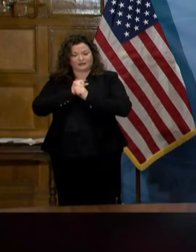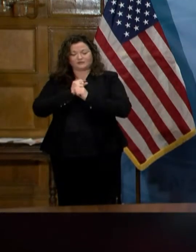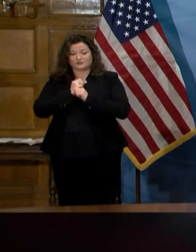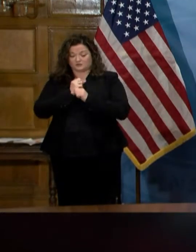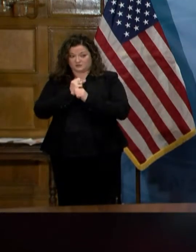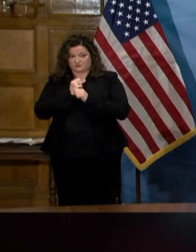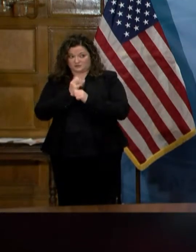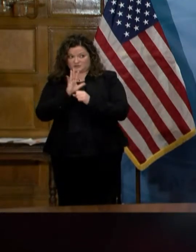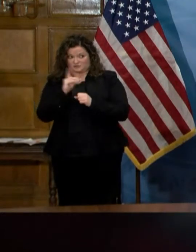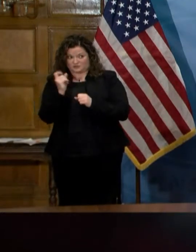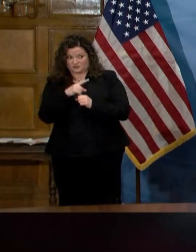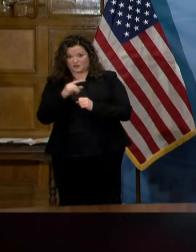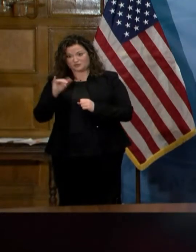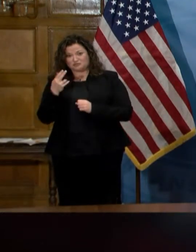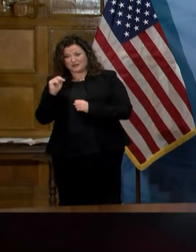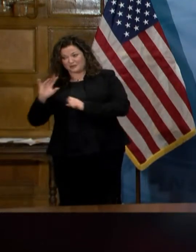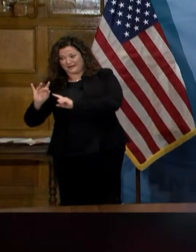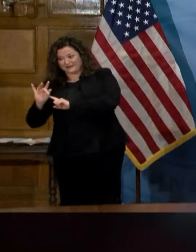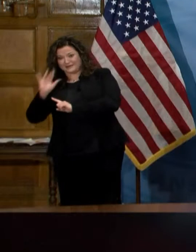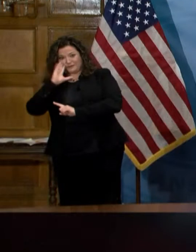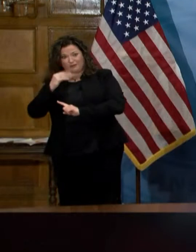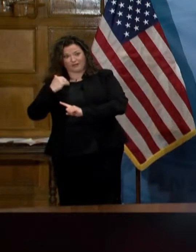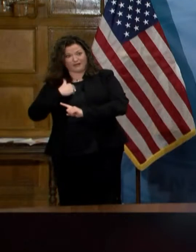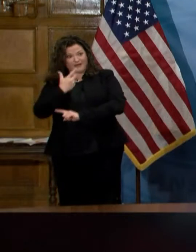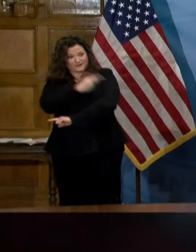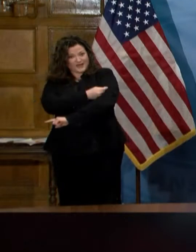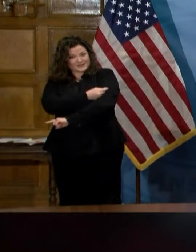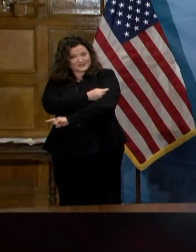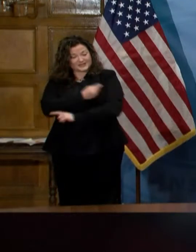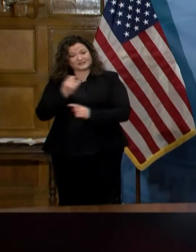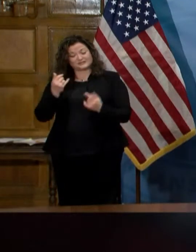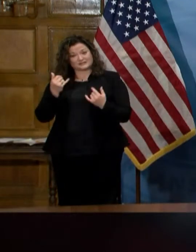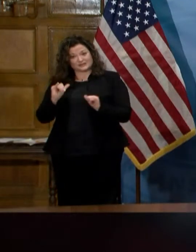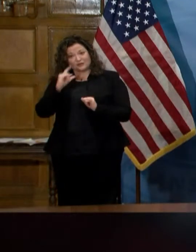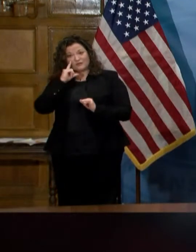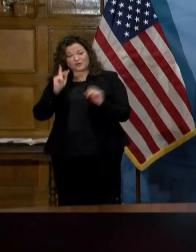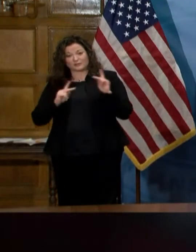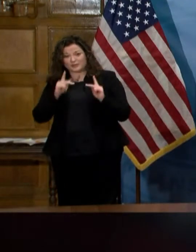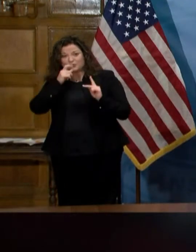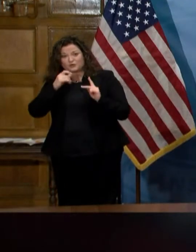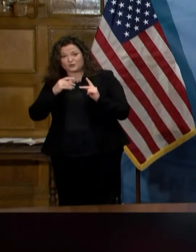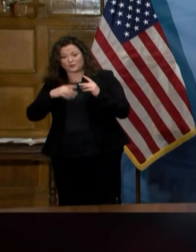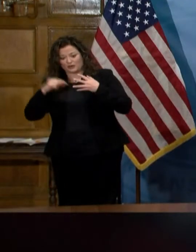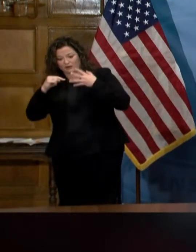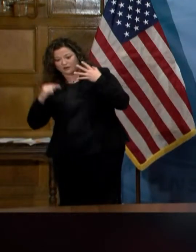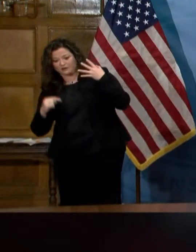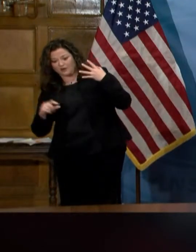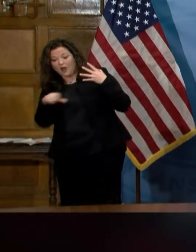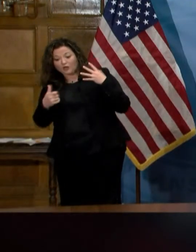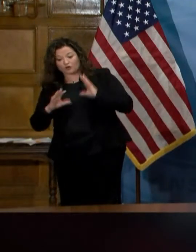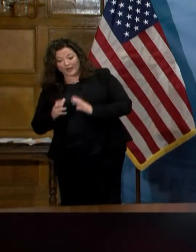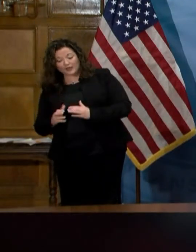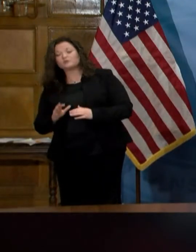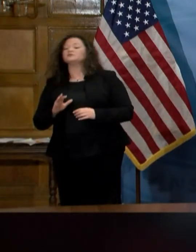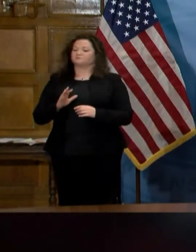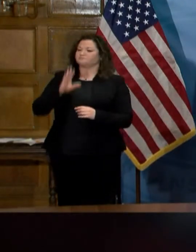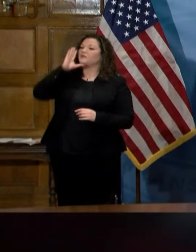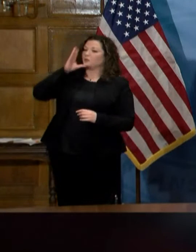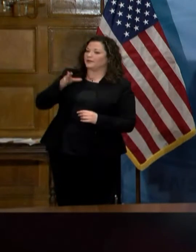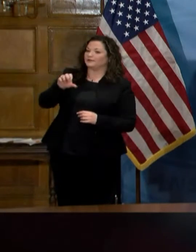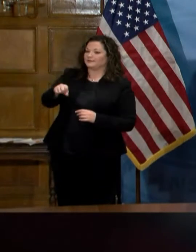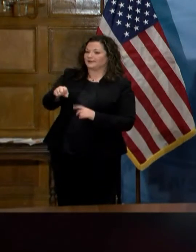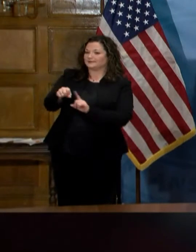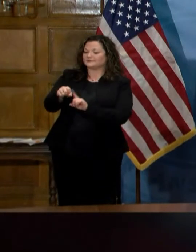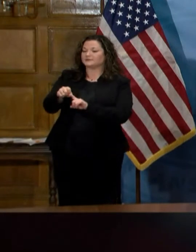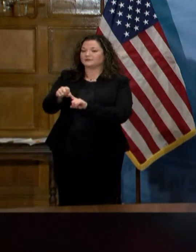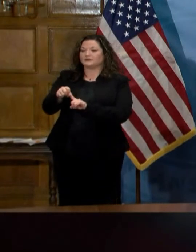be vaccine on January the 18th for people in those other categories? There will be. There will not